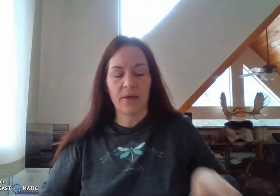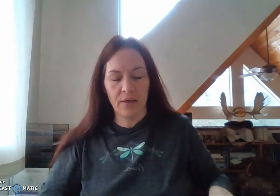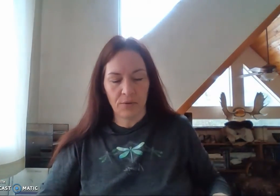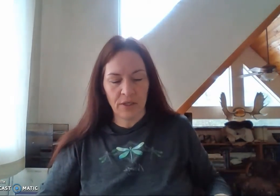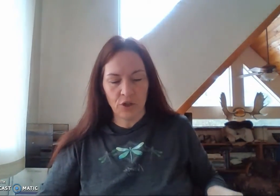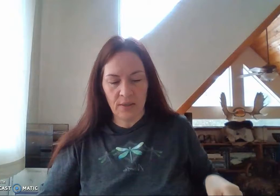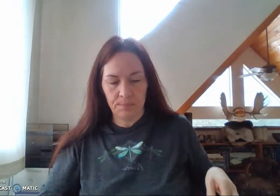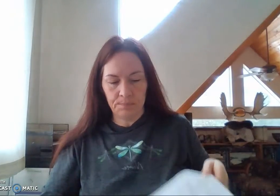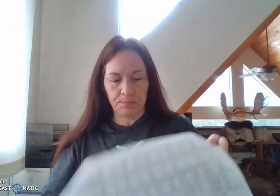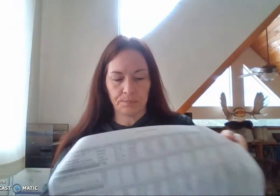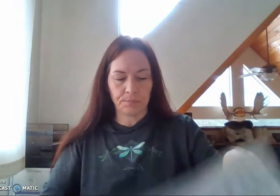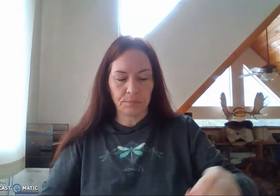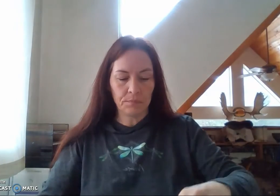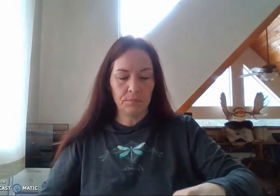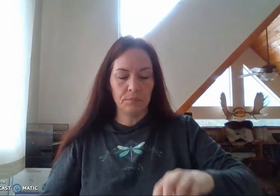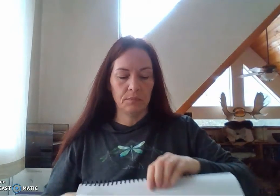Okay, great job.